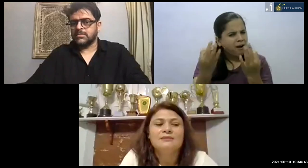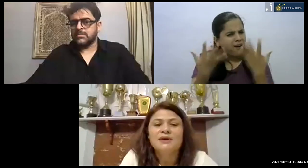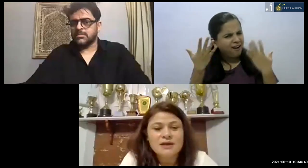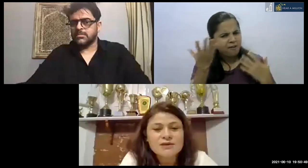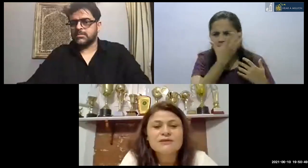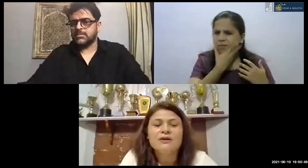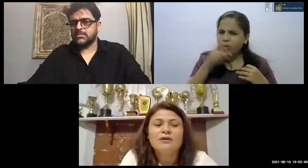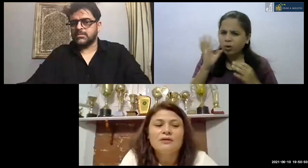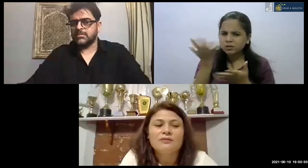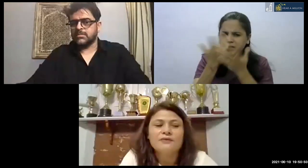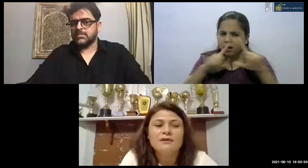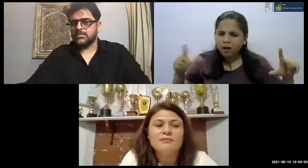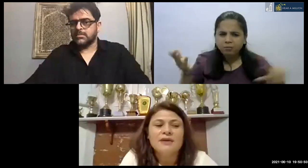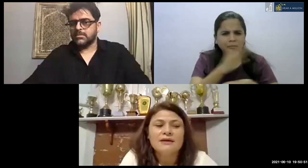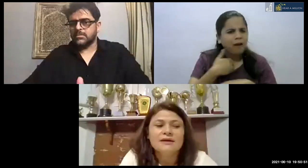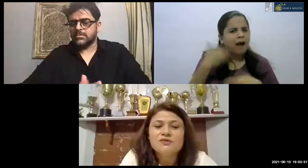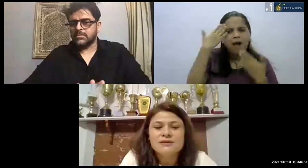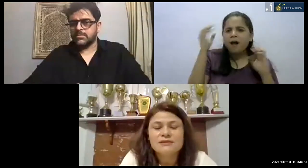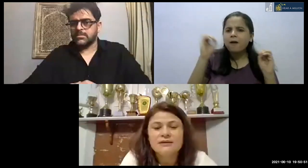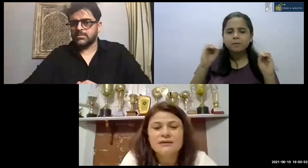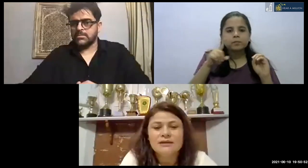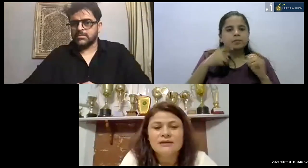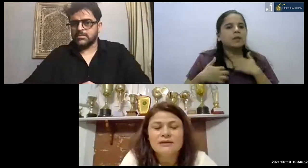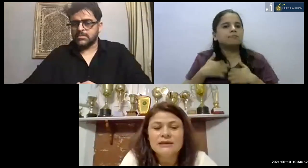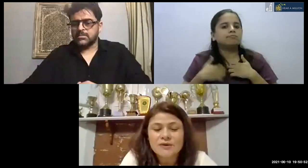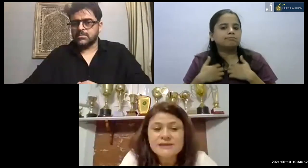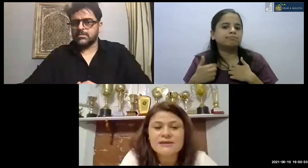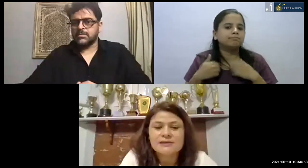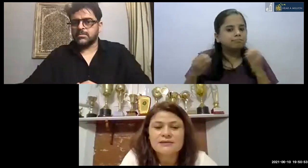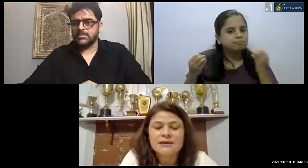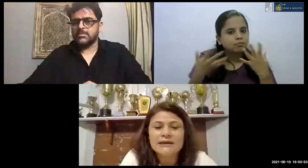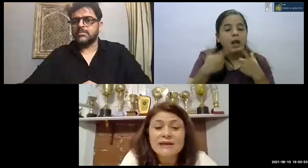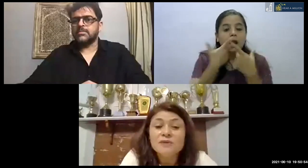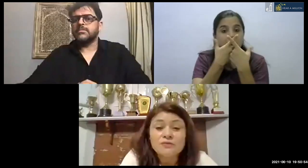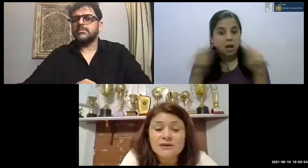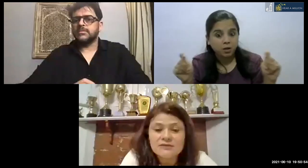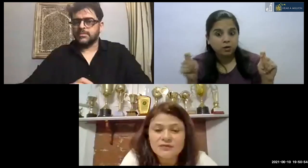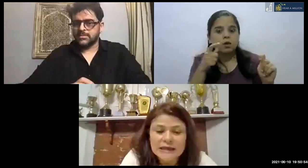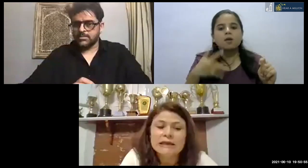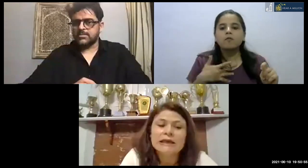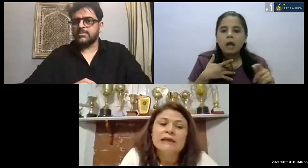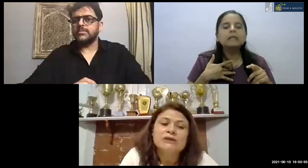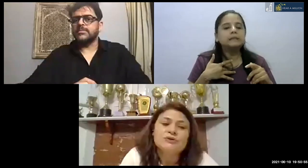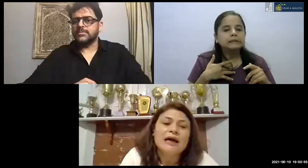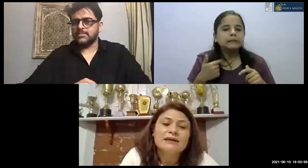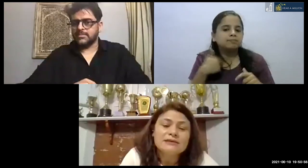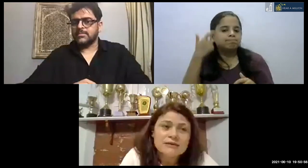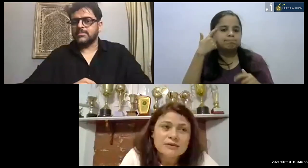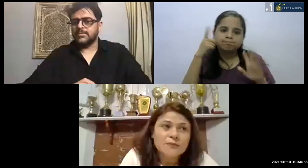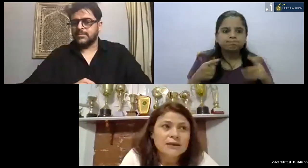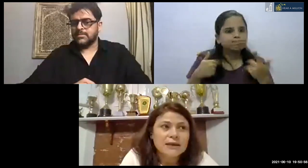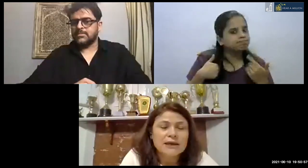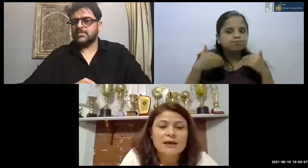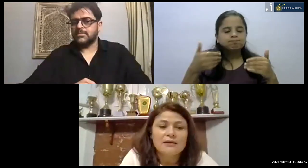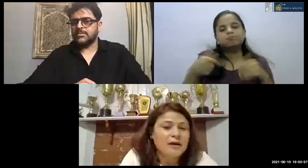And because of my interest in linguistics, it led me to this field. So I